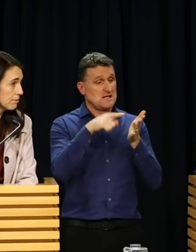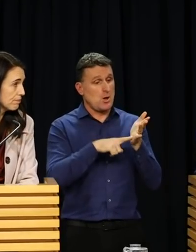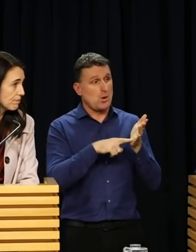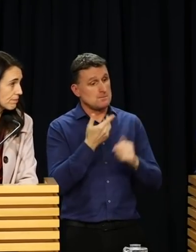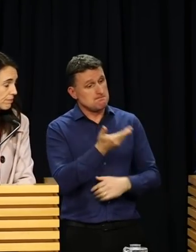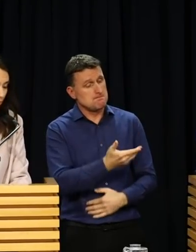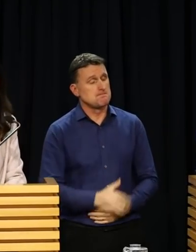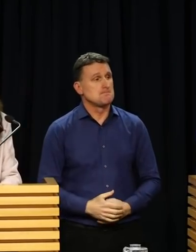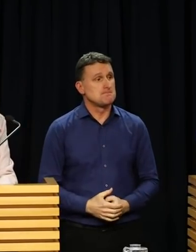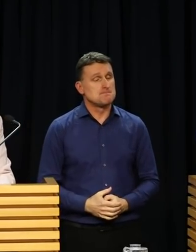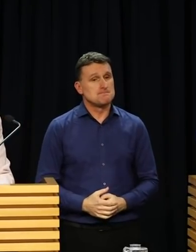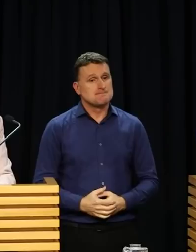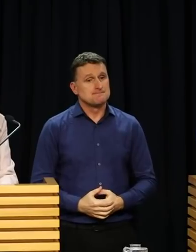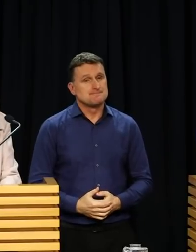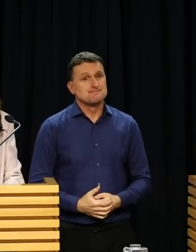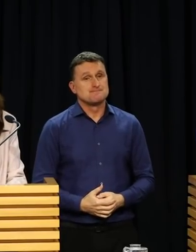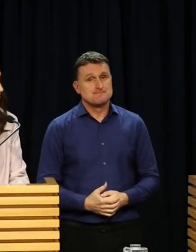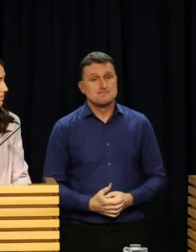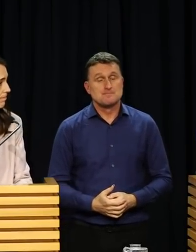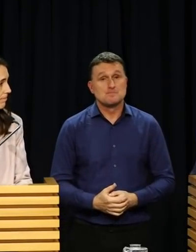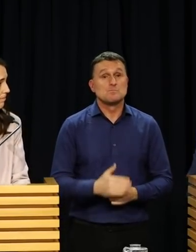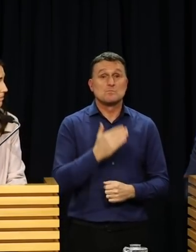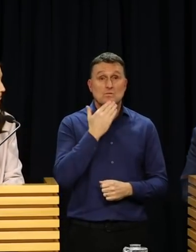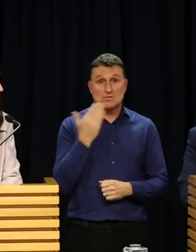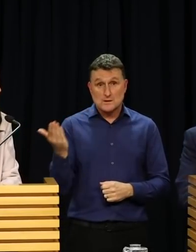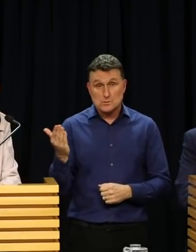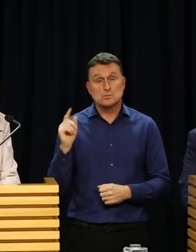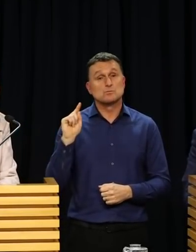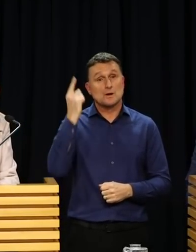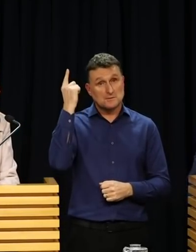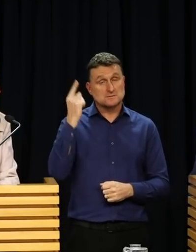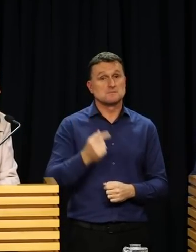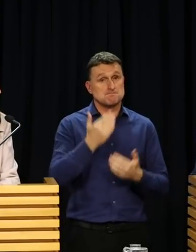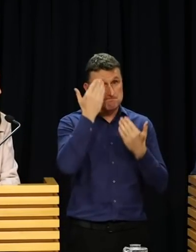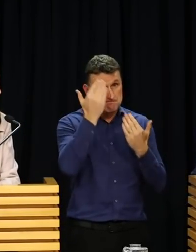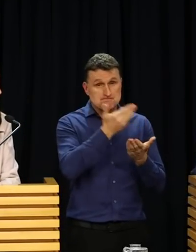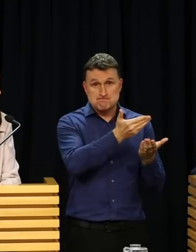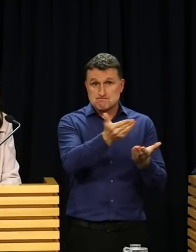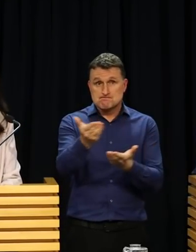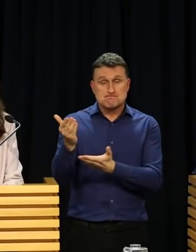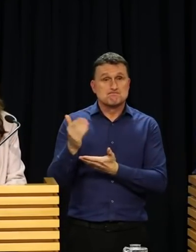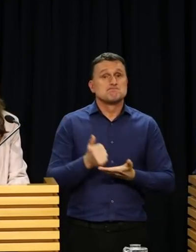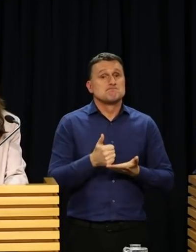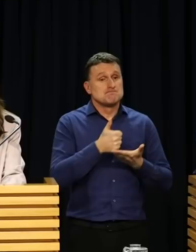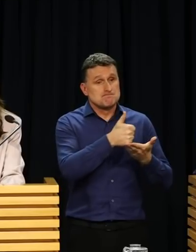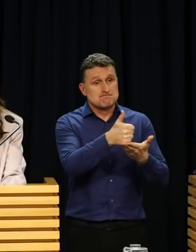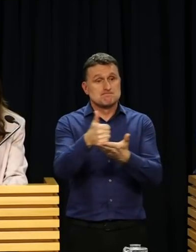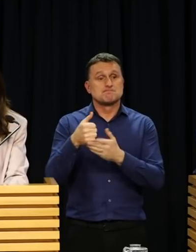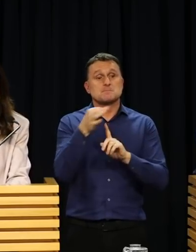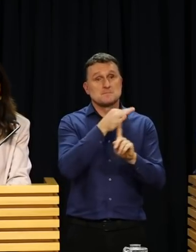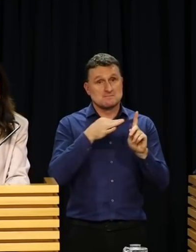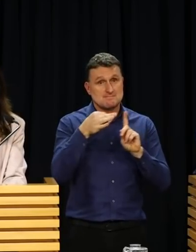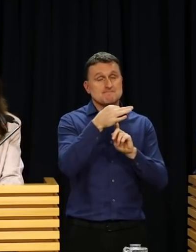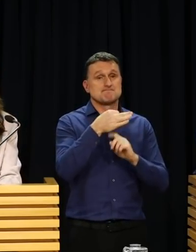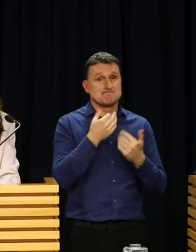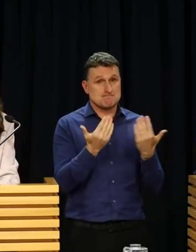words. Thank you very much, Prime Minister. Kia ora tātou katoa, tā alofa and warm Pacific greetings.